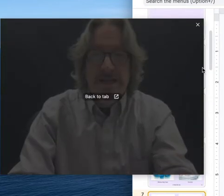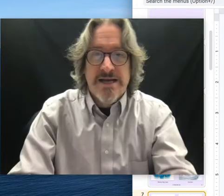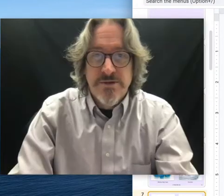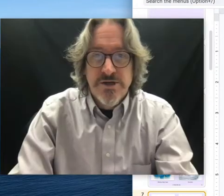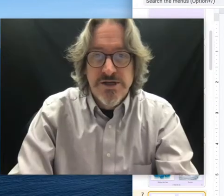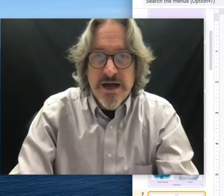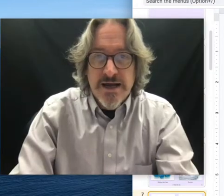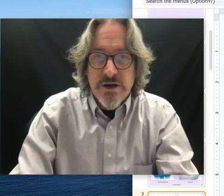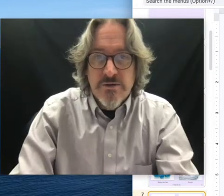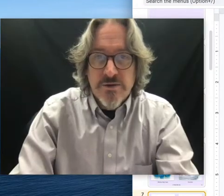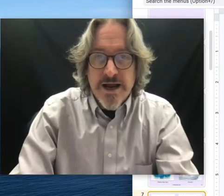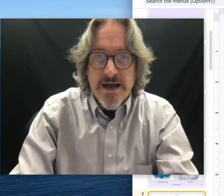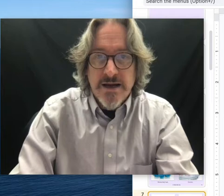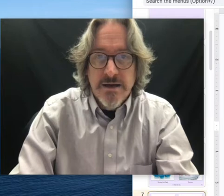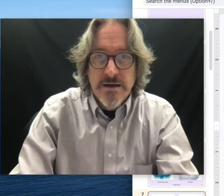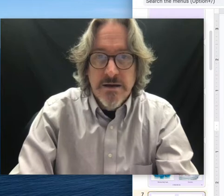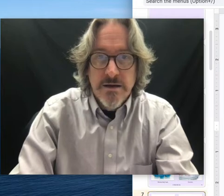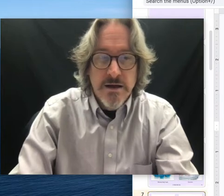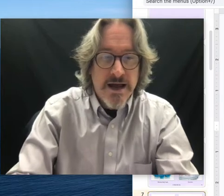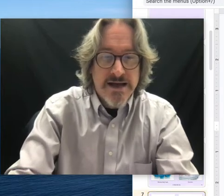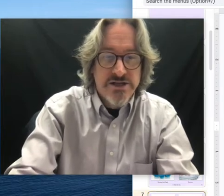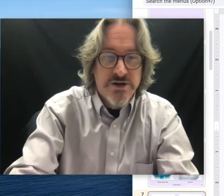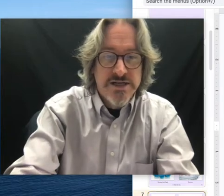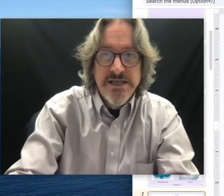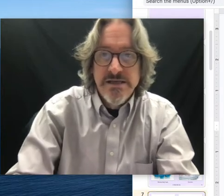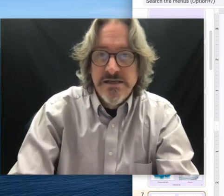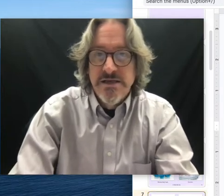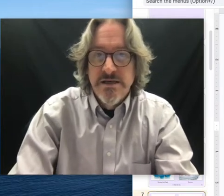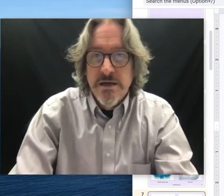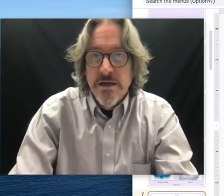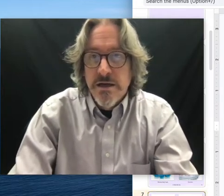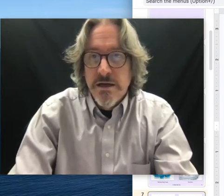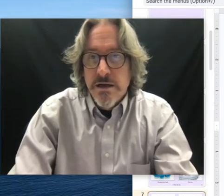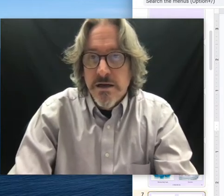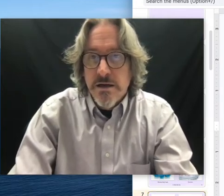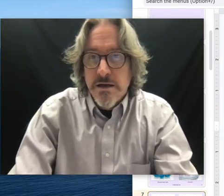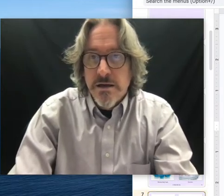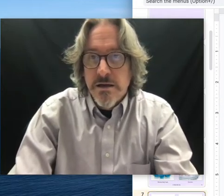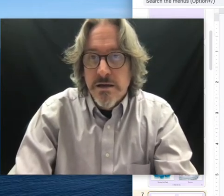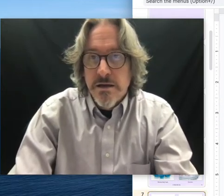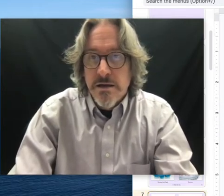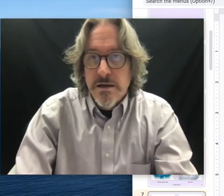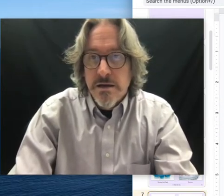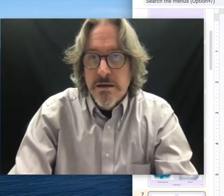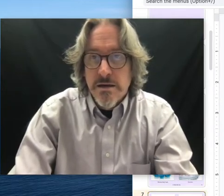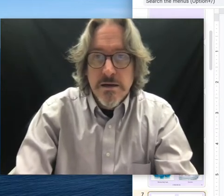I guess I can go through and add in asterisks.